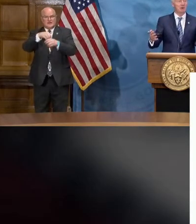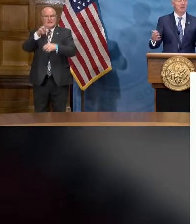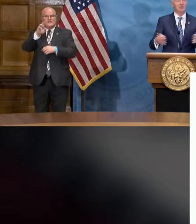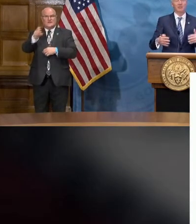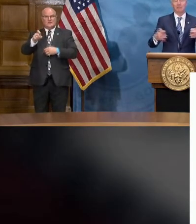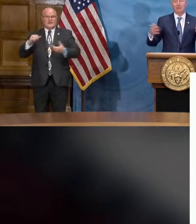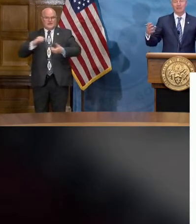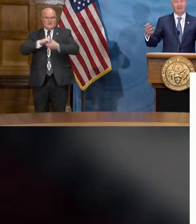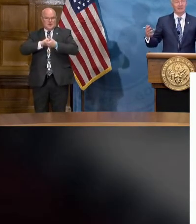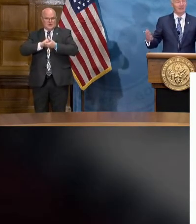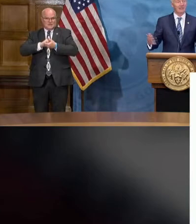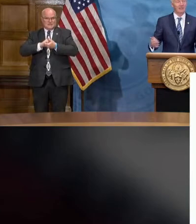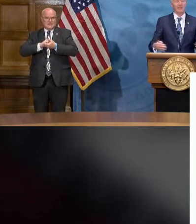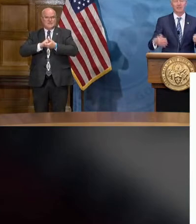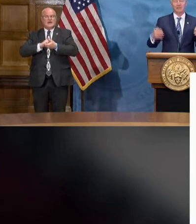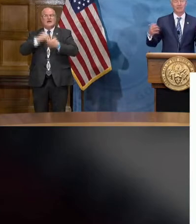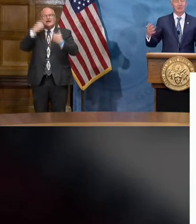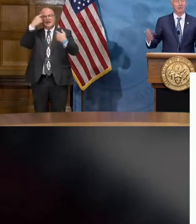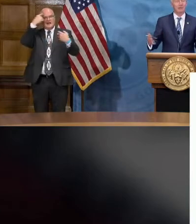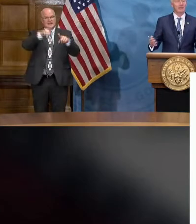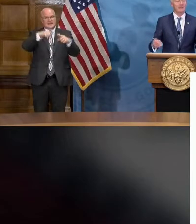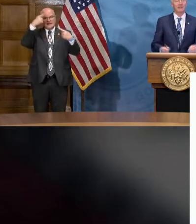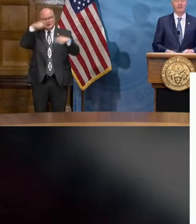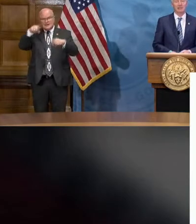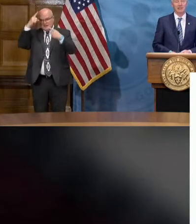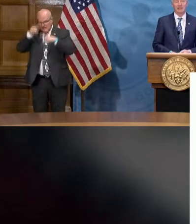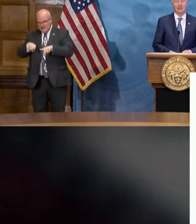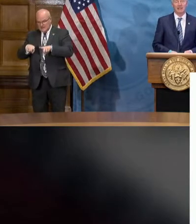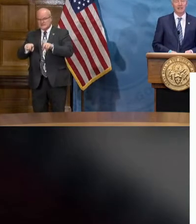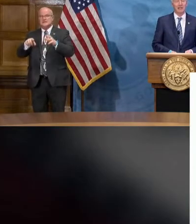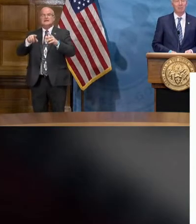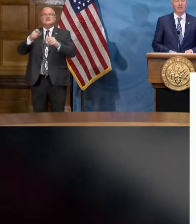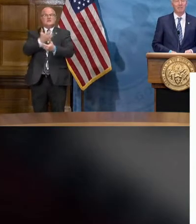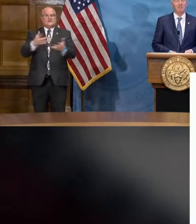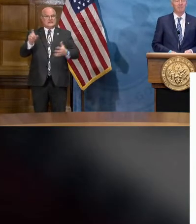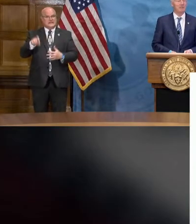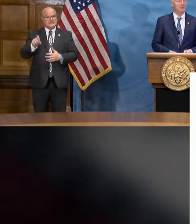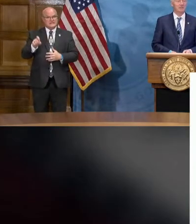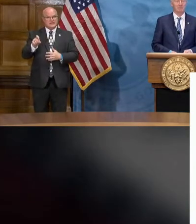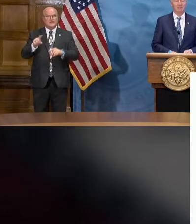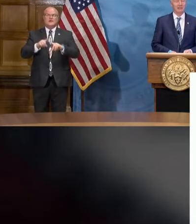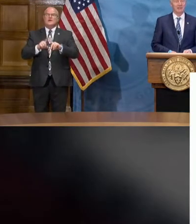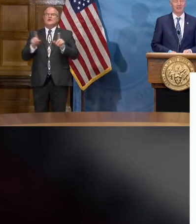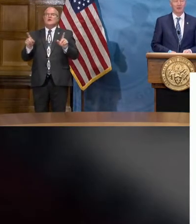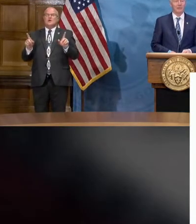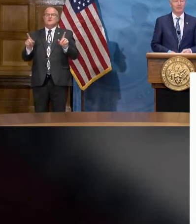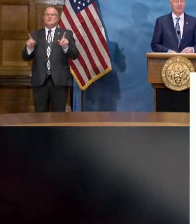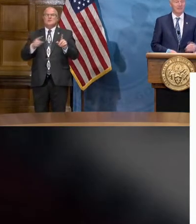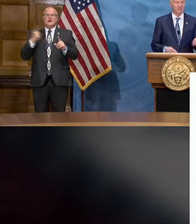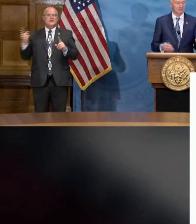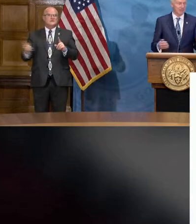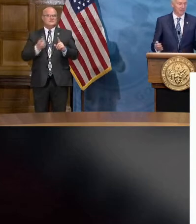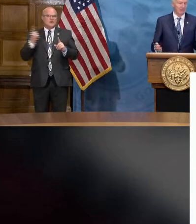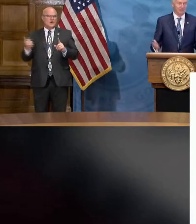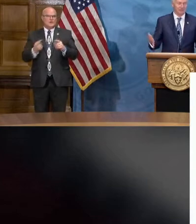that partnership. They get the consents. They do all the things that are necessary. But there's always